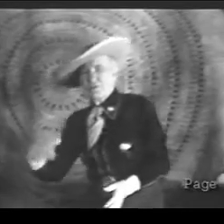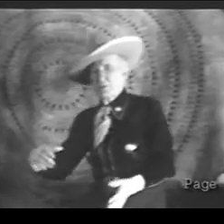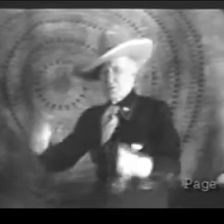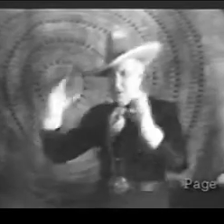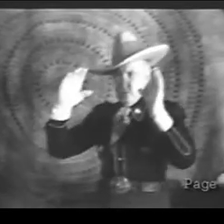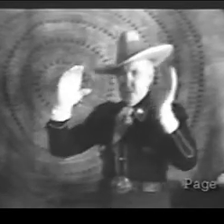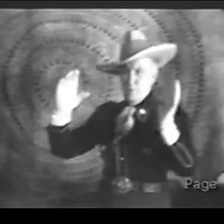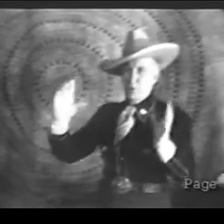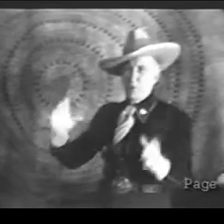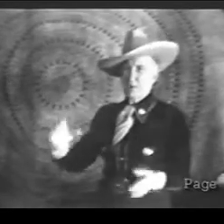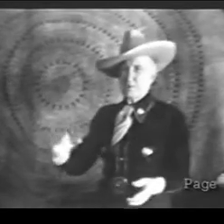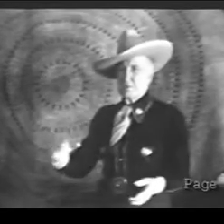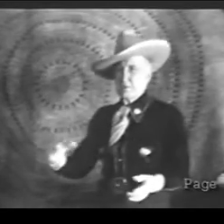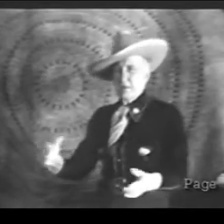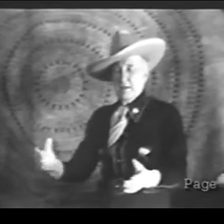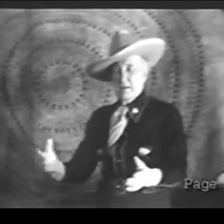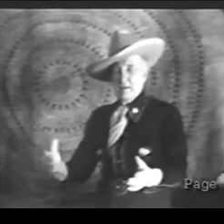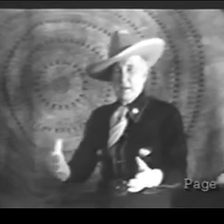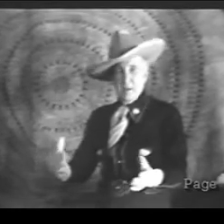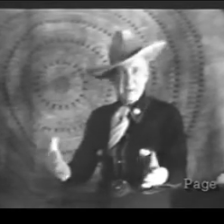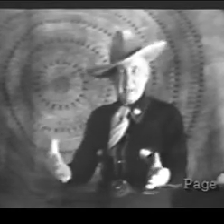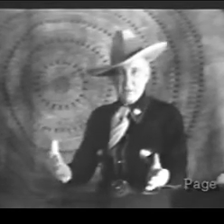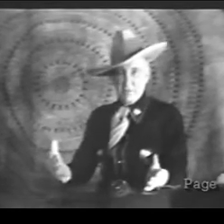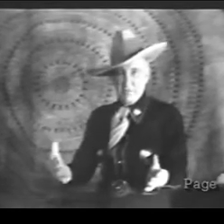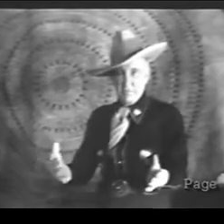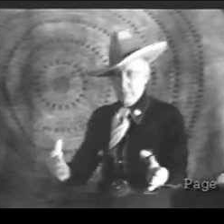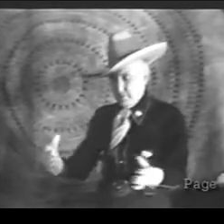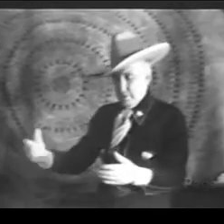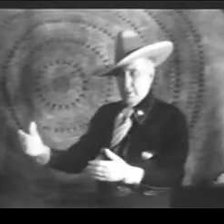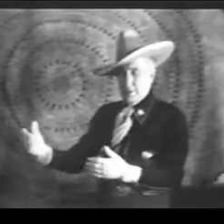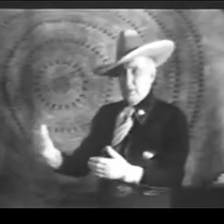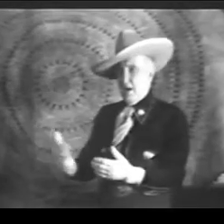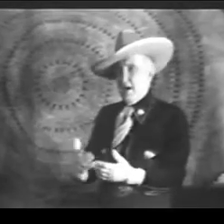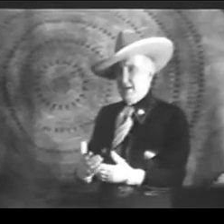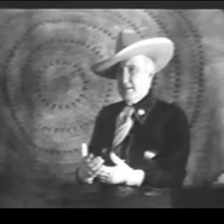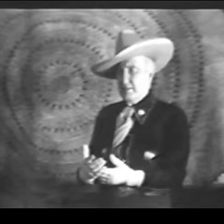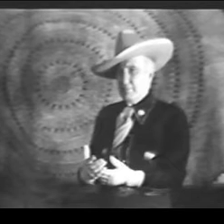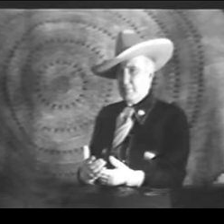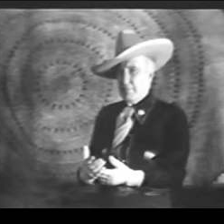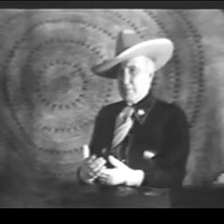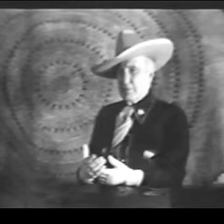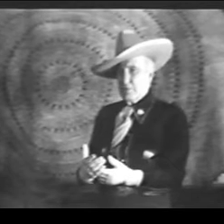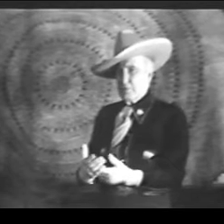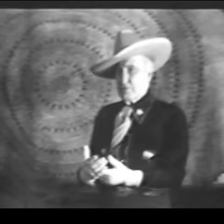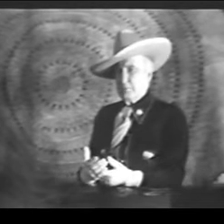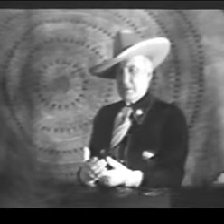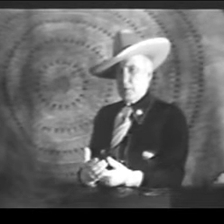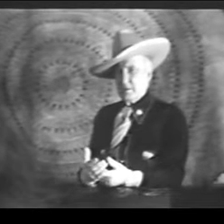decoration, decorating war bonnets, anything of that sort. Now the hide was used in many